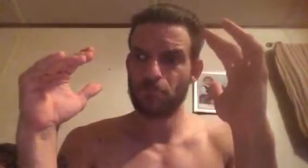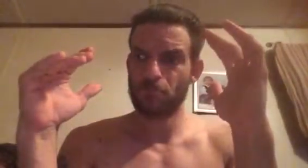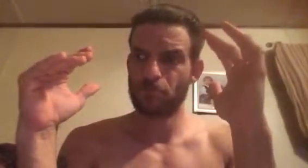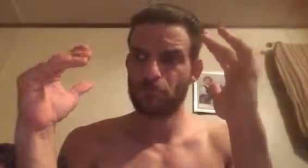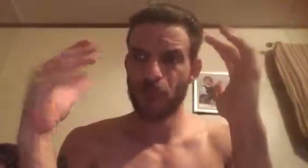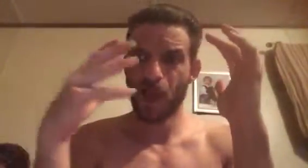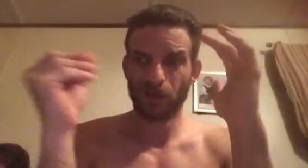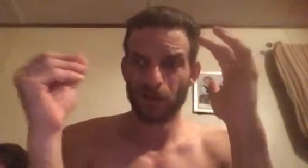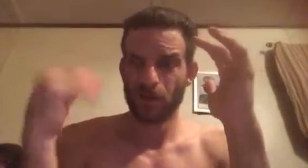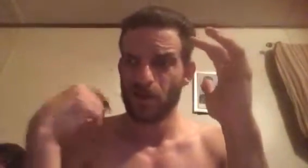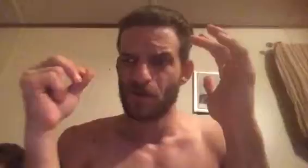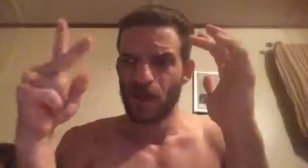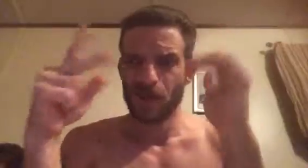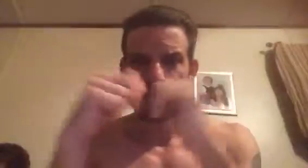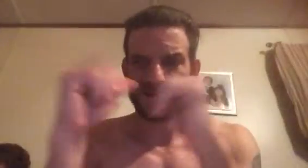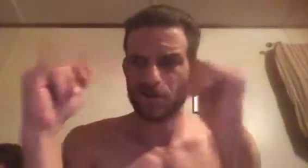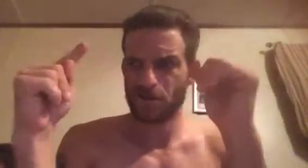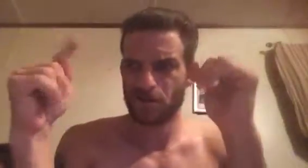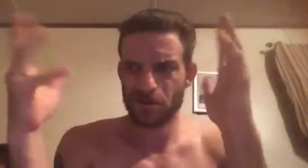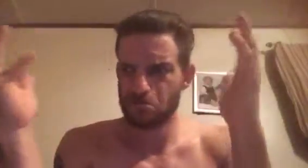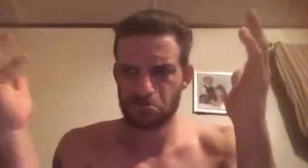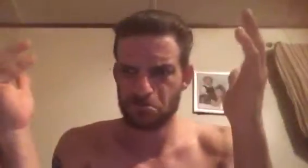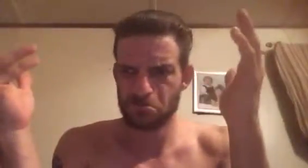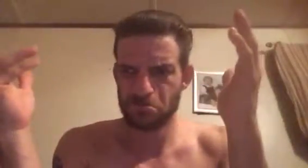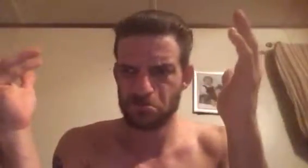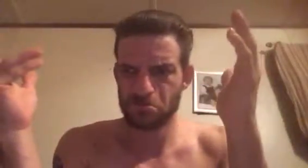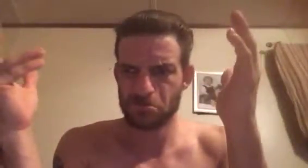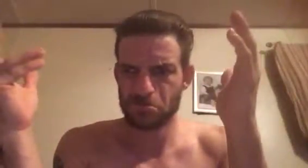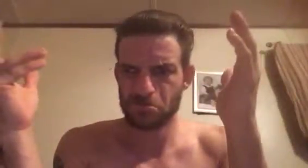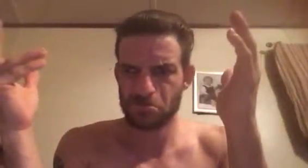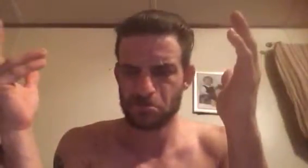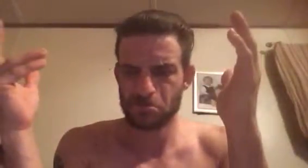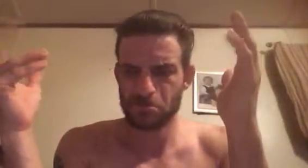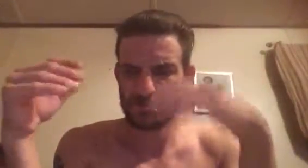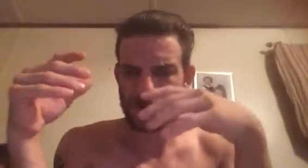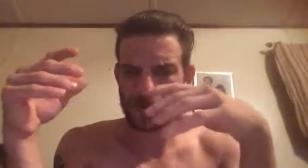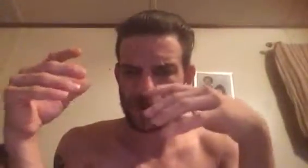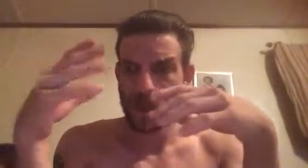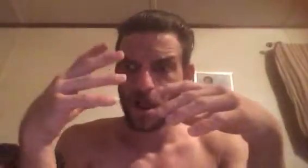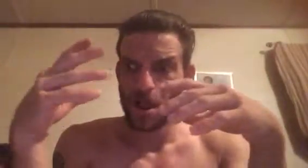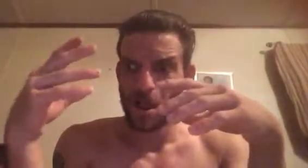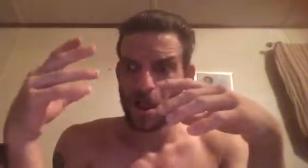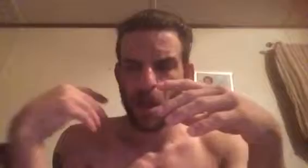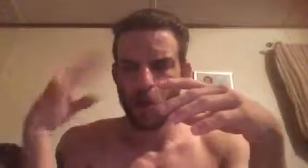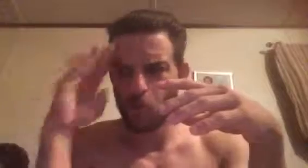Holbrook! Now, Bob Hall Dragster heading in to round number one. It's Mia Tedesco, who's the number one qualifier. She's set to take on Ken Perry, Chris Dipke,